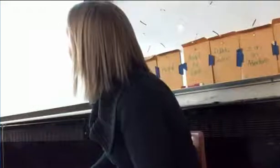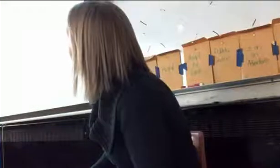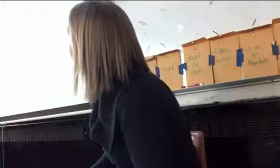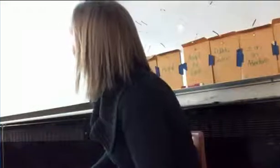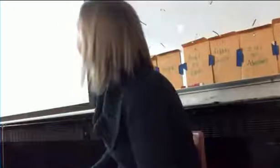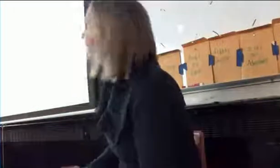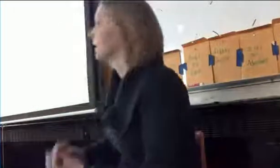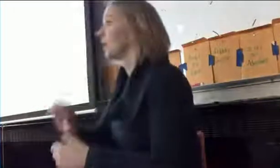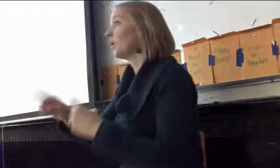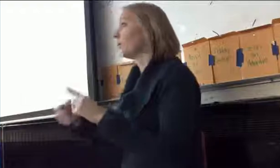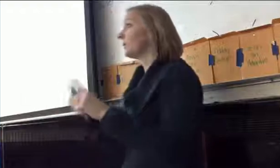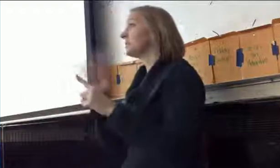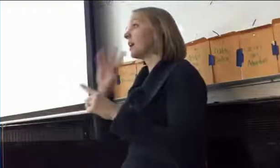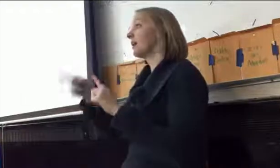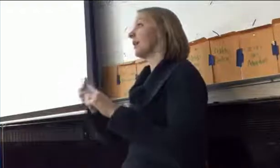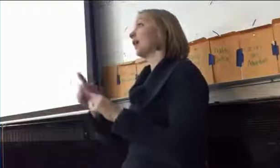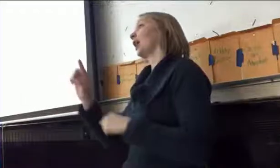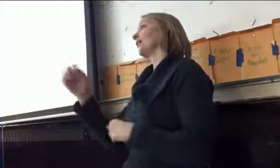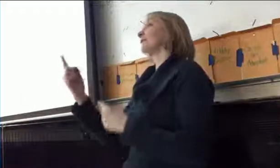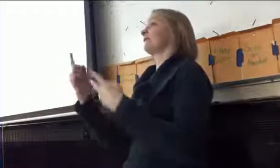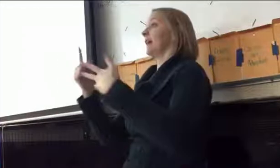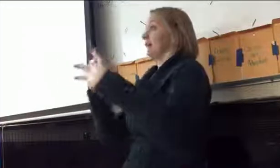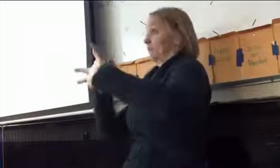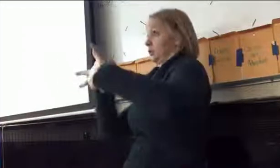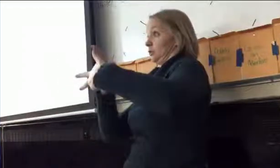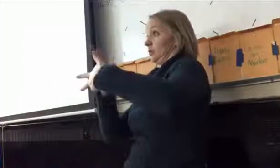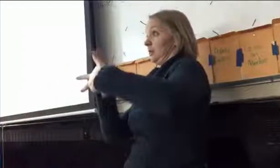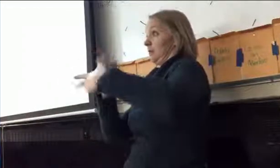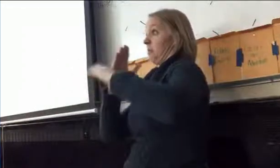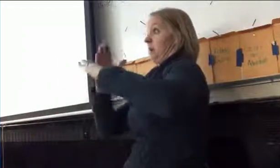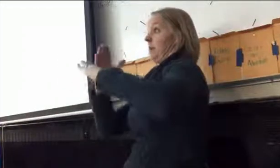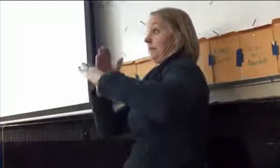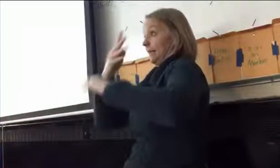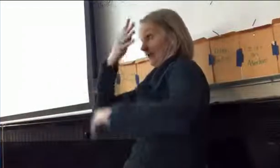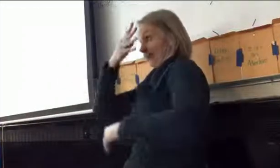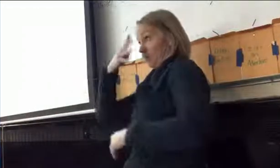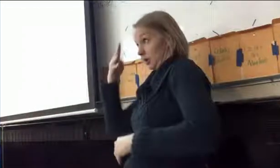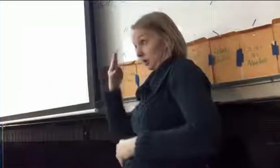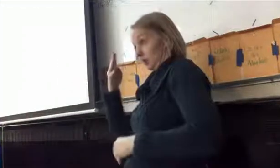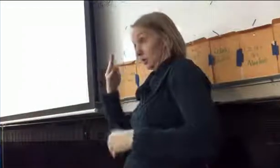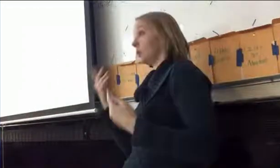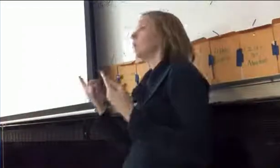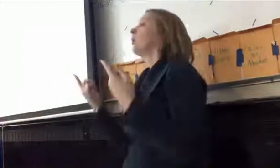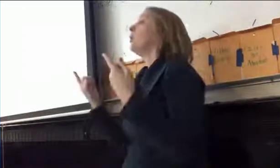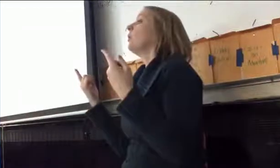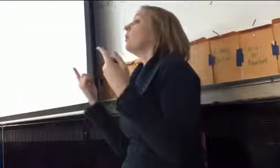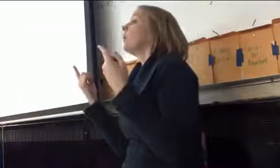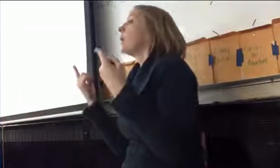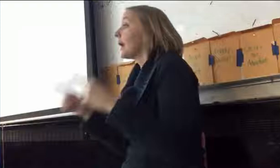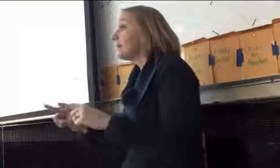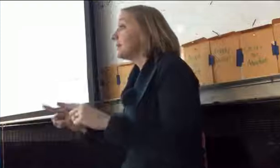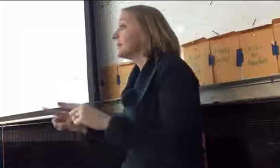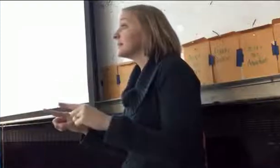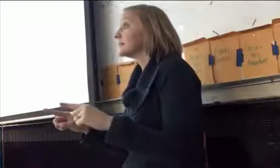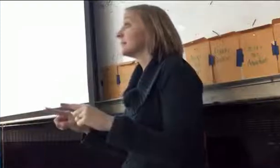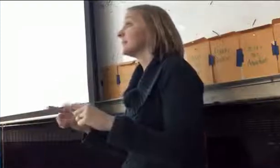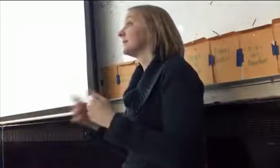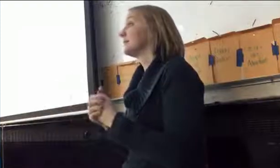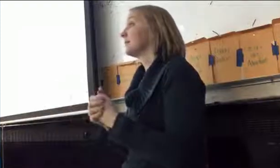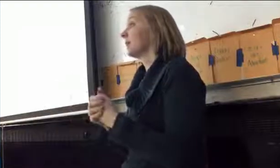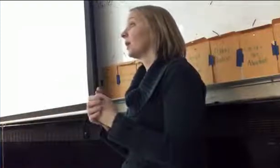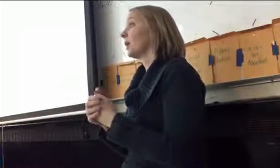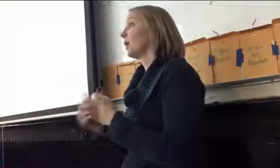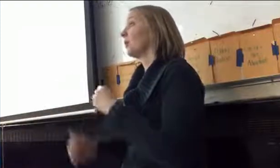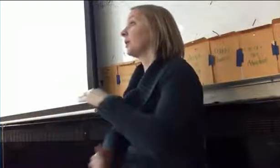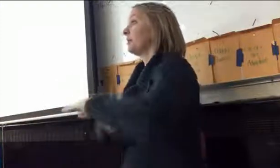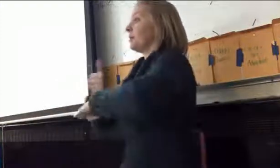when we talk about the first one, which is the blocking of that immigration, basically what's going to happen is that we are going to put up